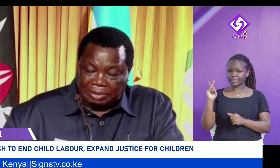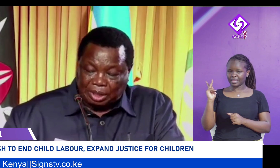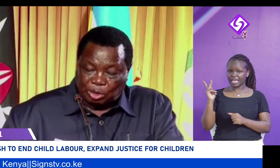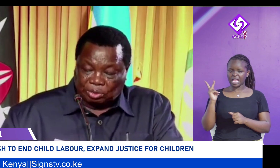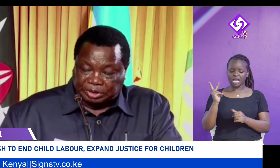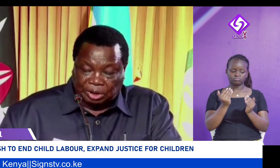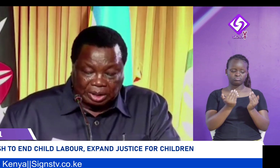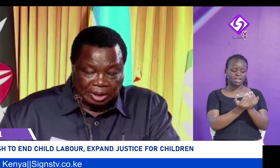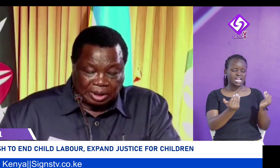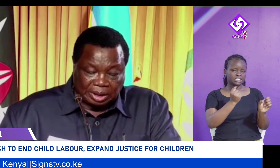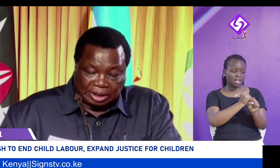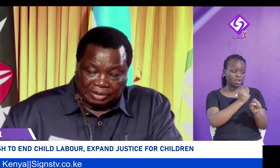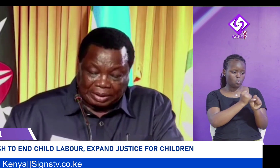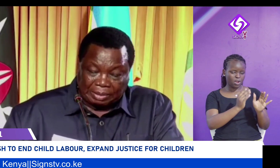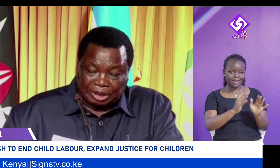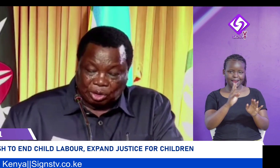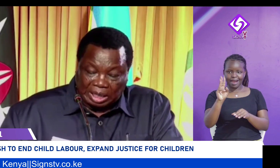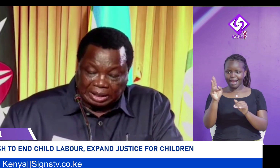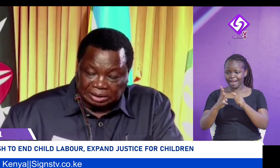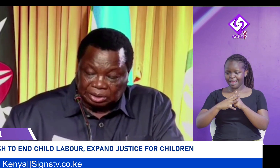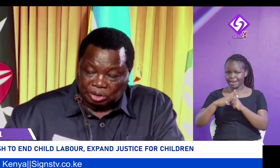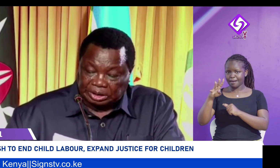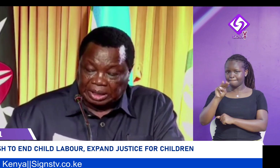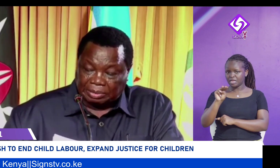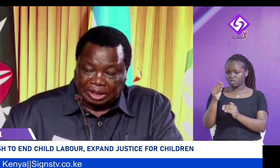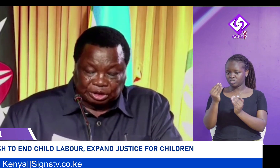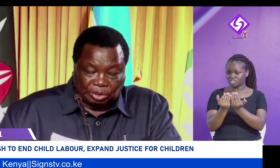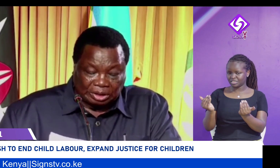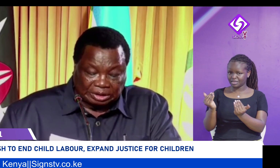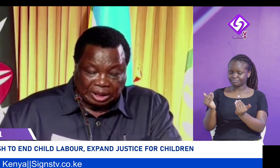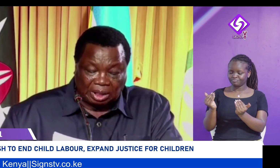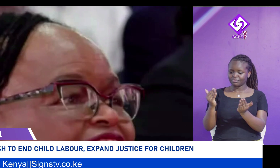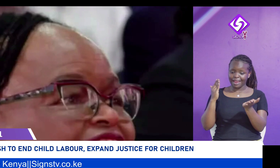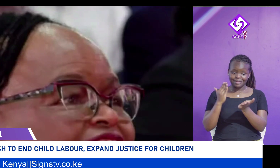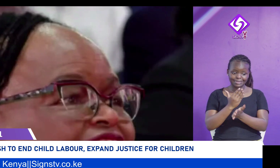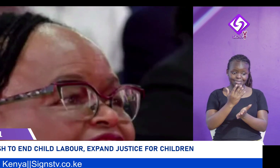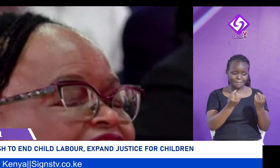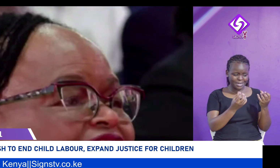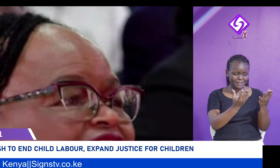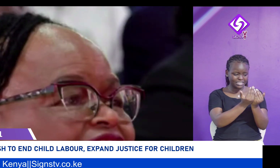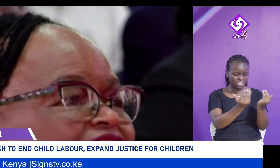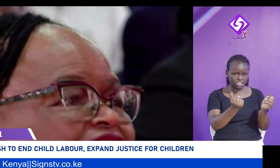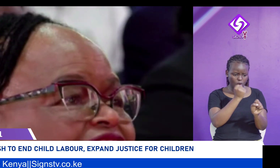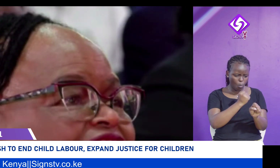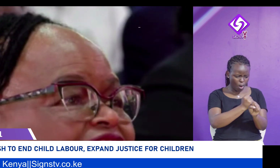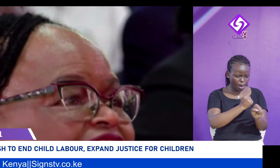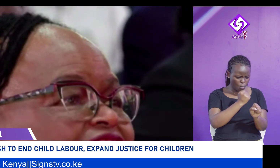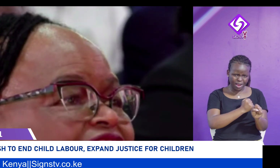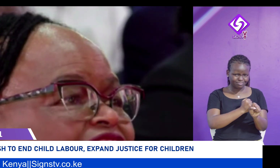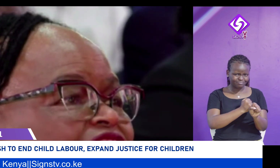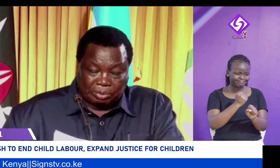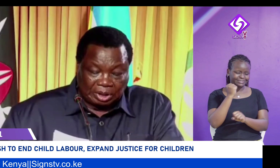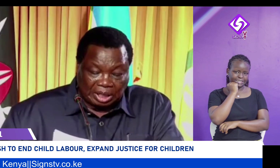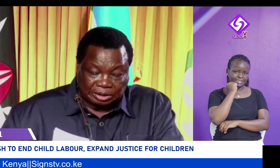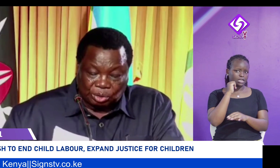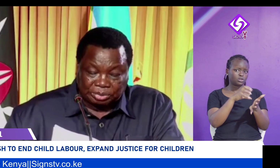to deny millions of children their fundamental rights, considering many children still work in hazardous conditions